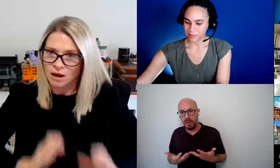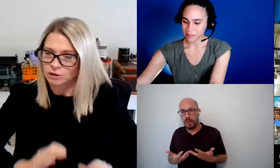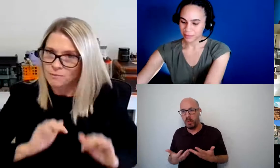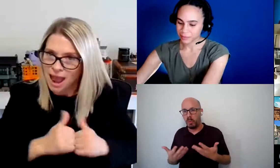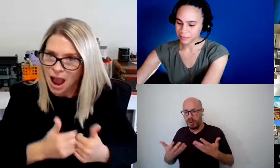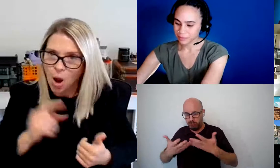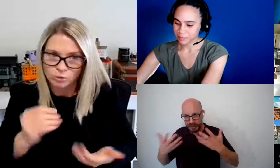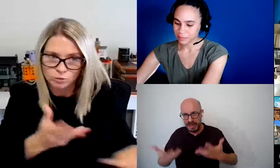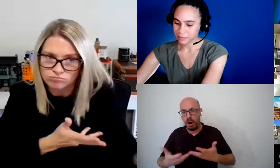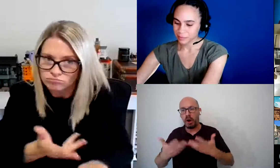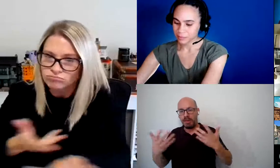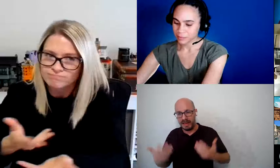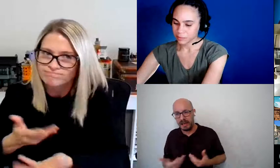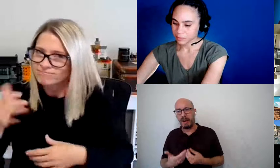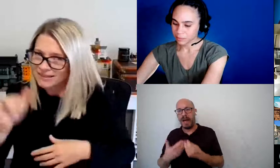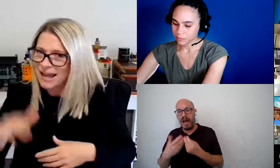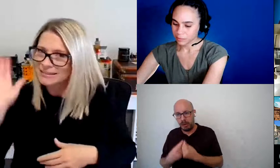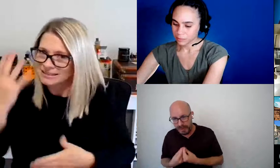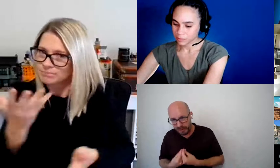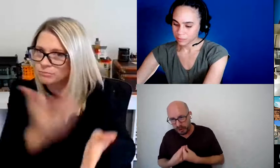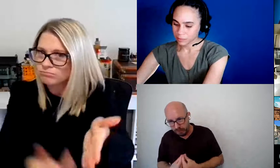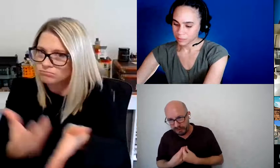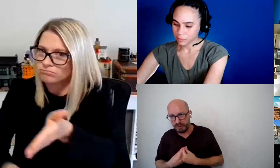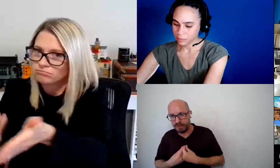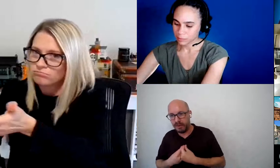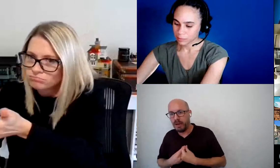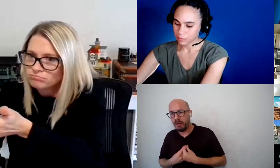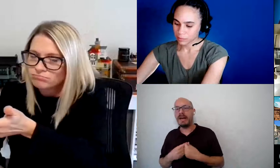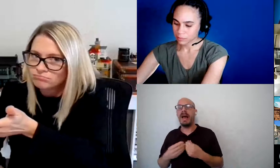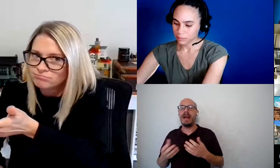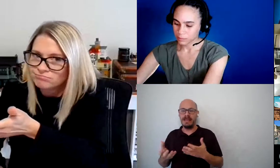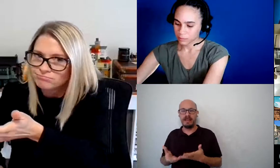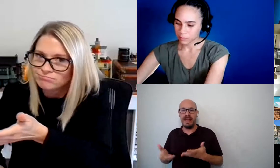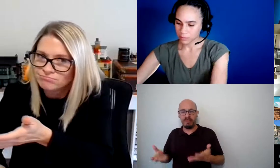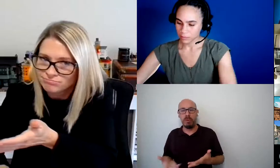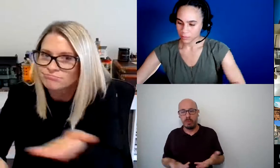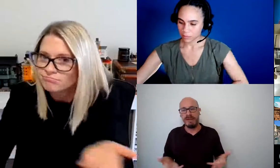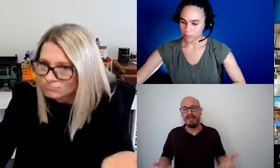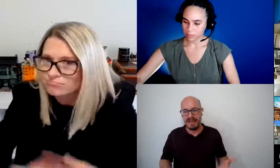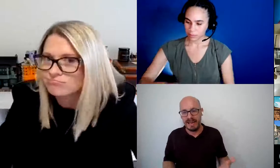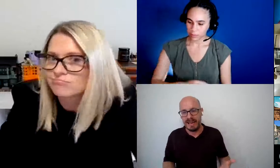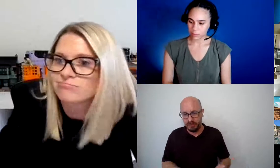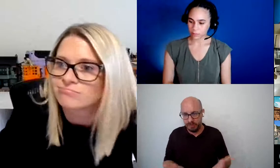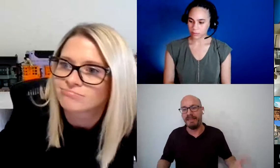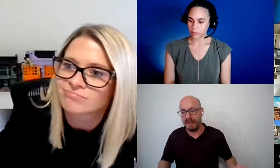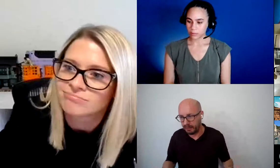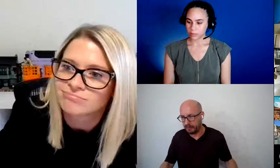we really are thinking about how to be inclusive, right? And I think that's what we see is missing.